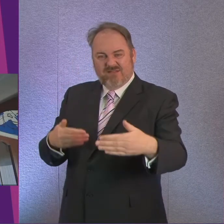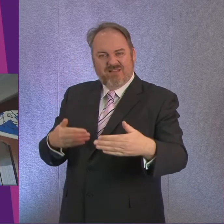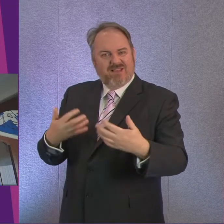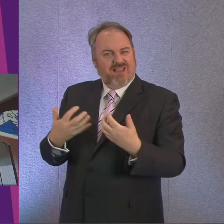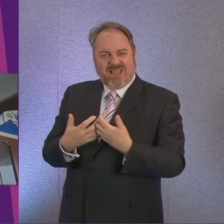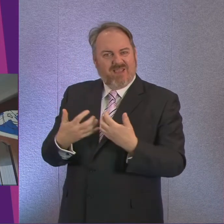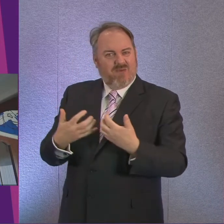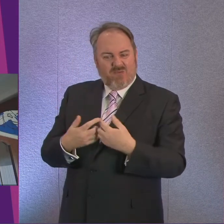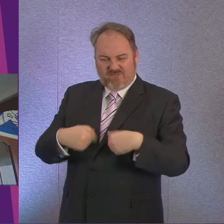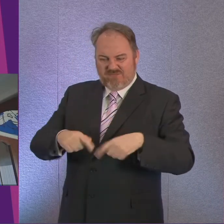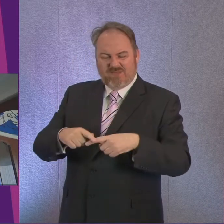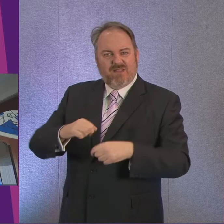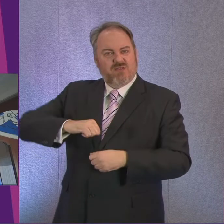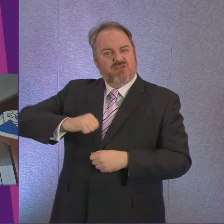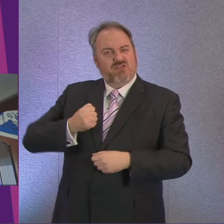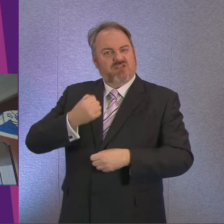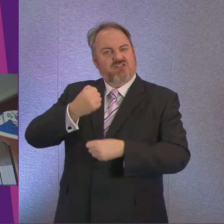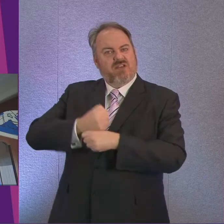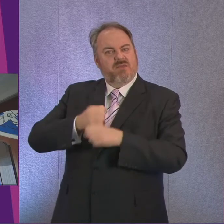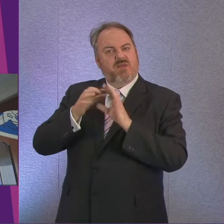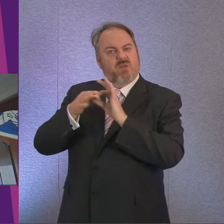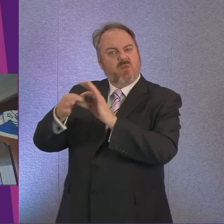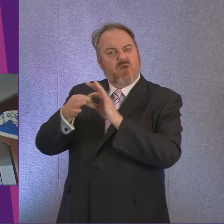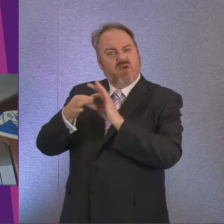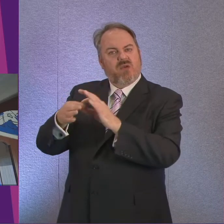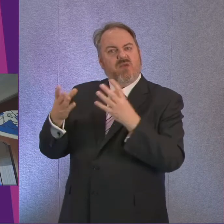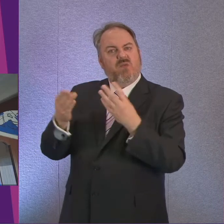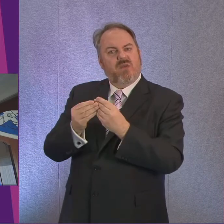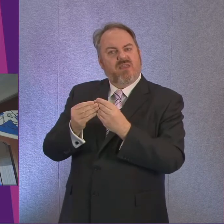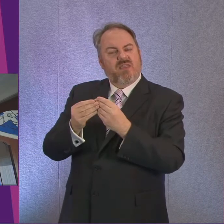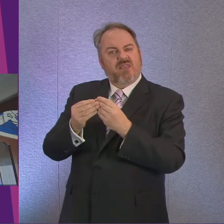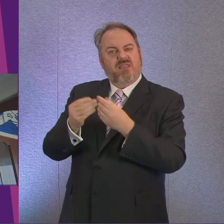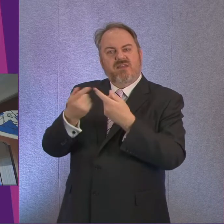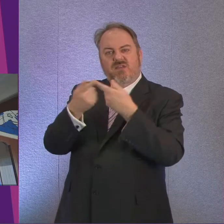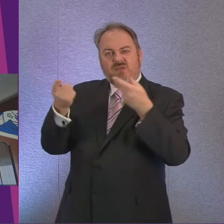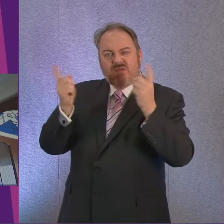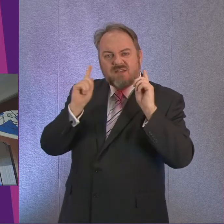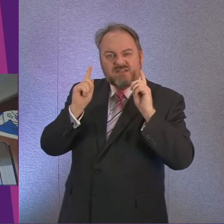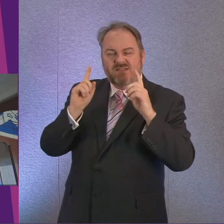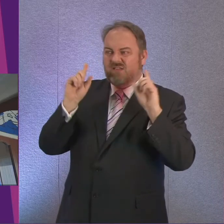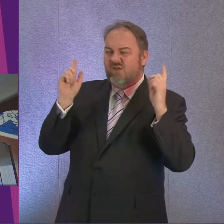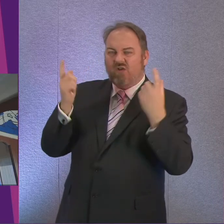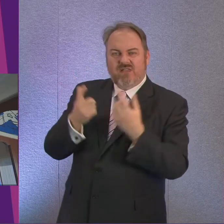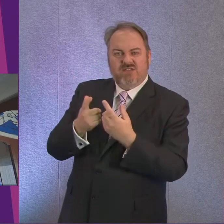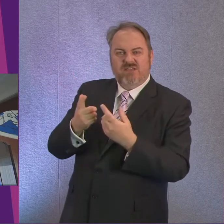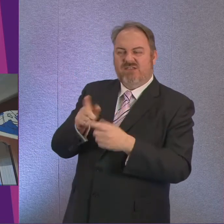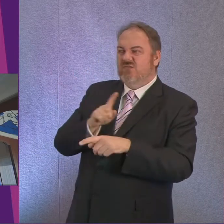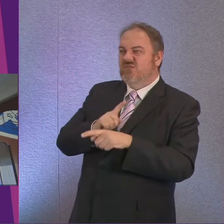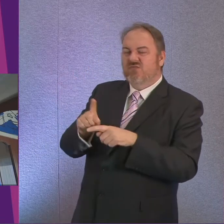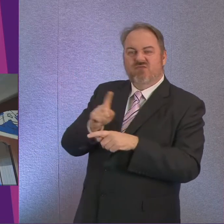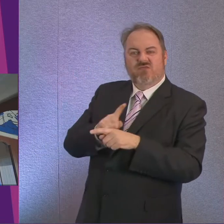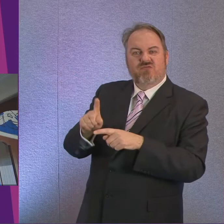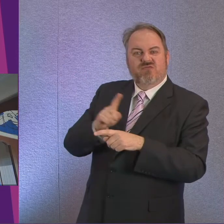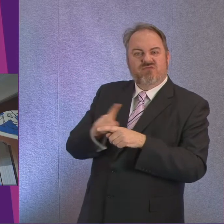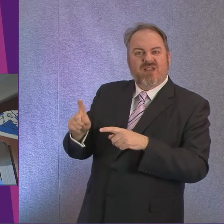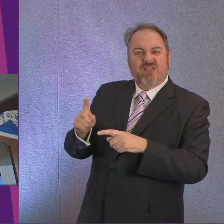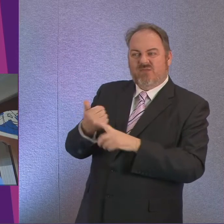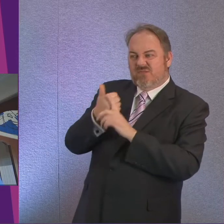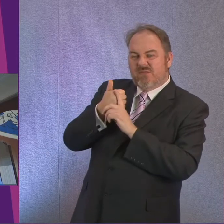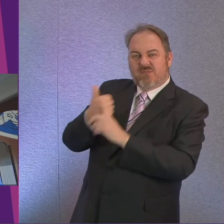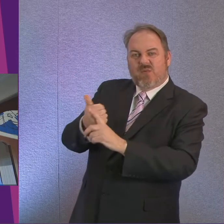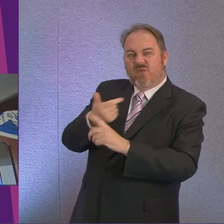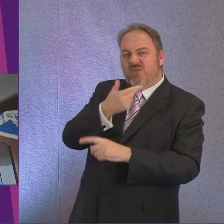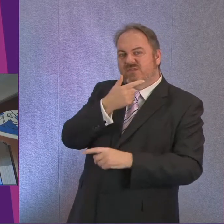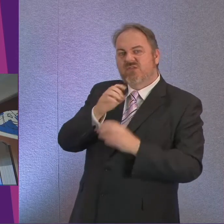Scottish Government will work with the higher education sector to help mitigate the financial impact of COVID-19 on our universities